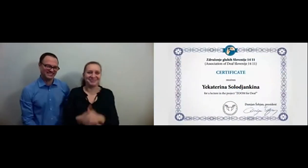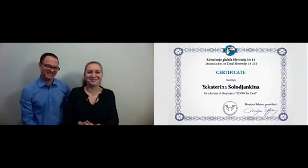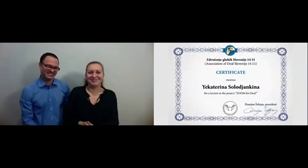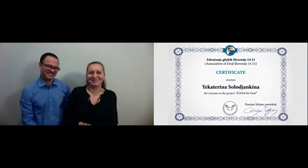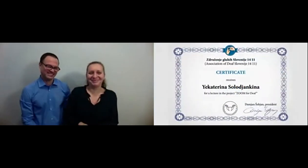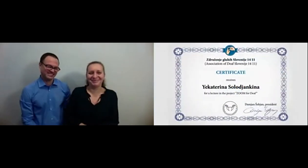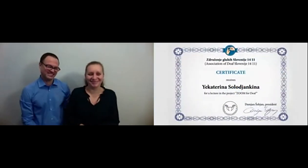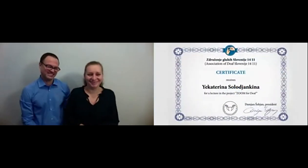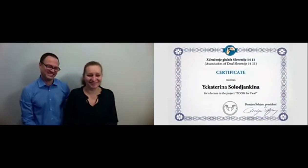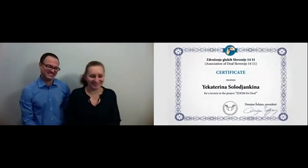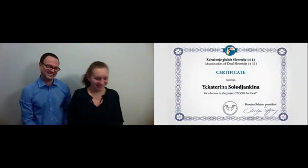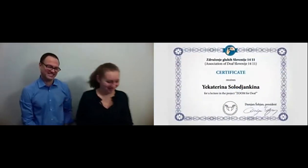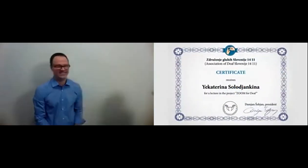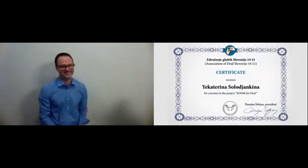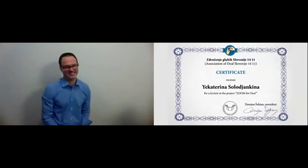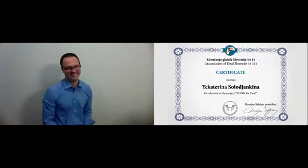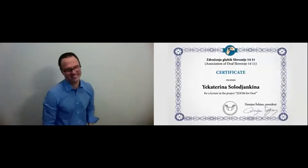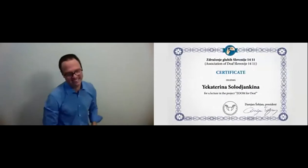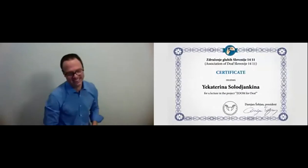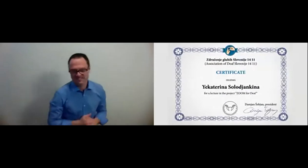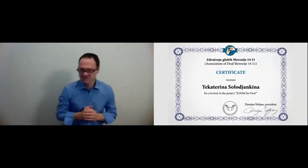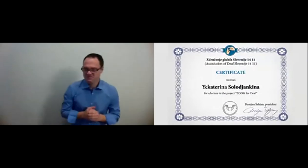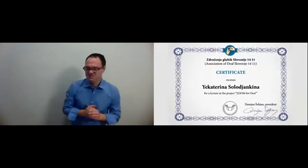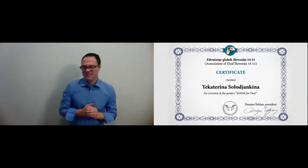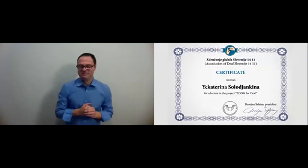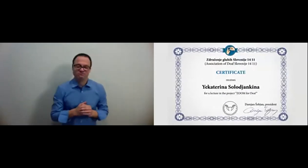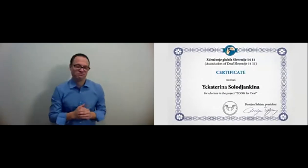Hi, thank you for having me as a presenter.